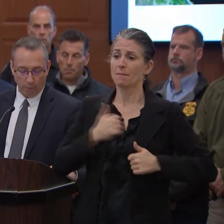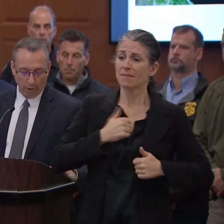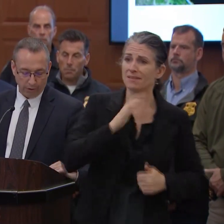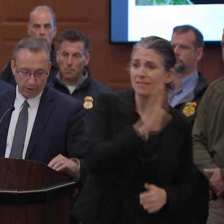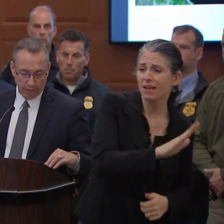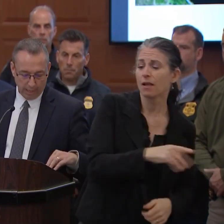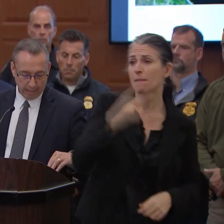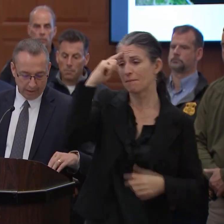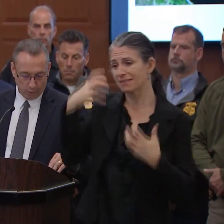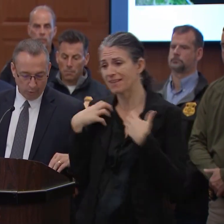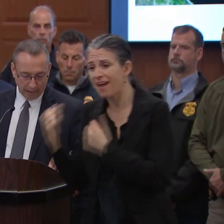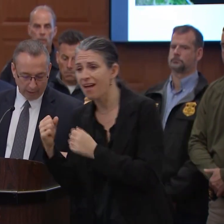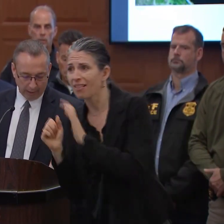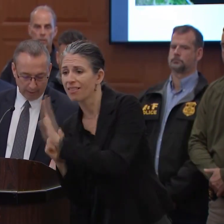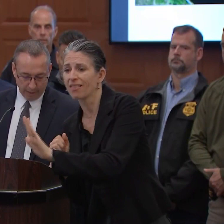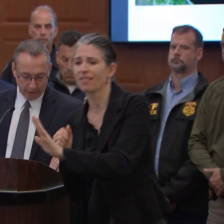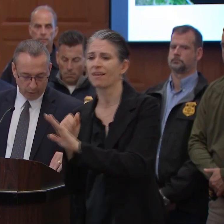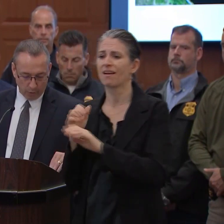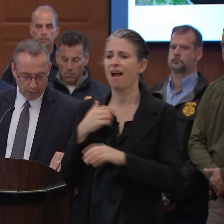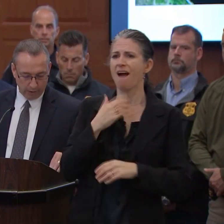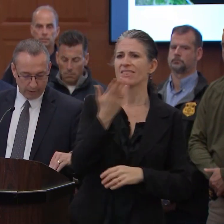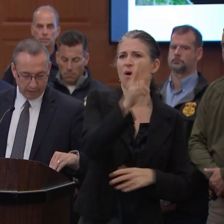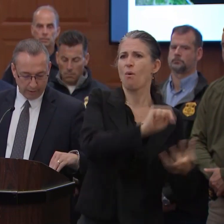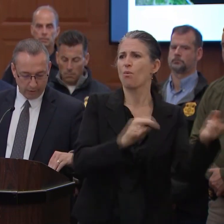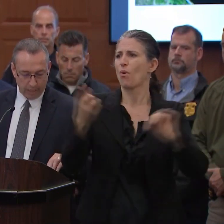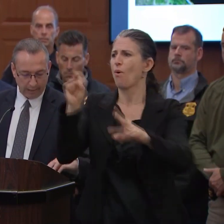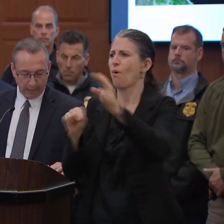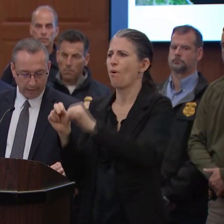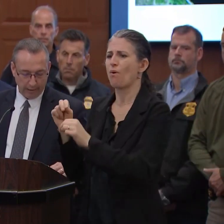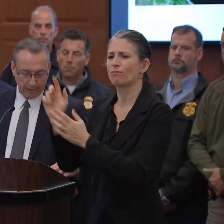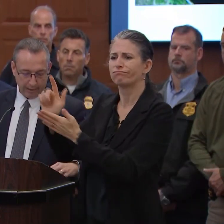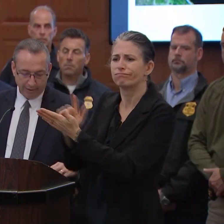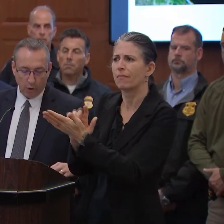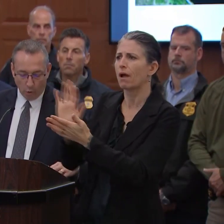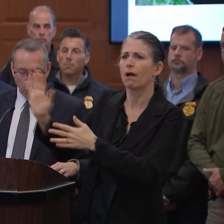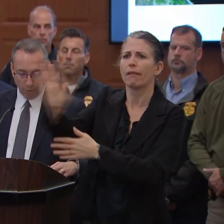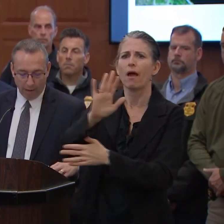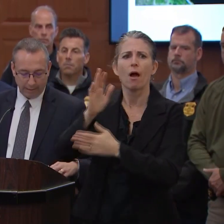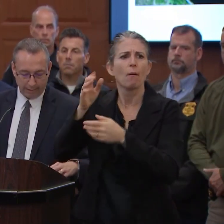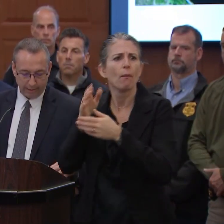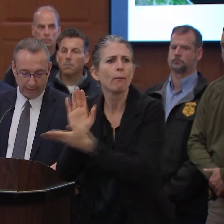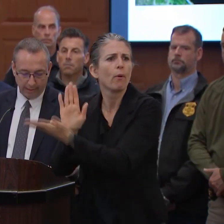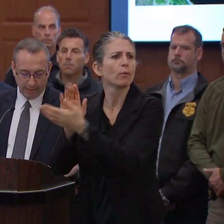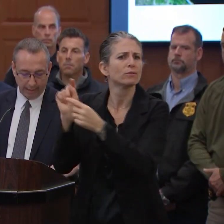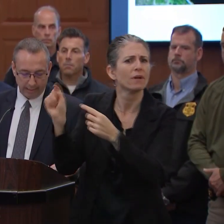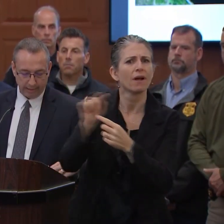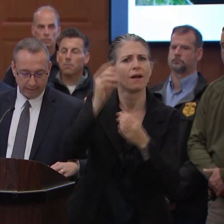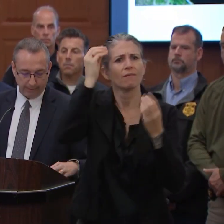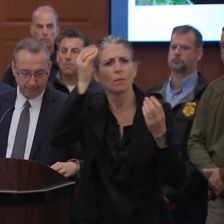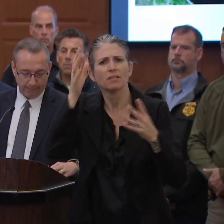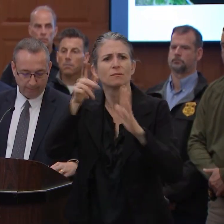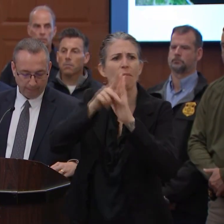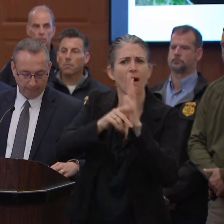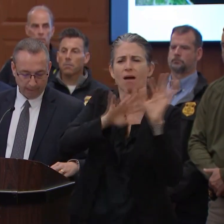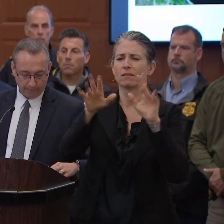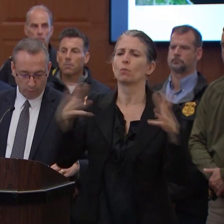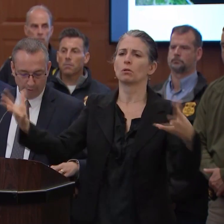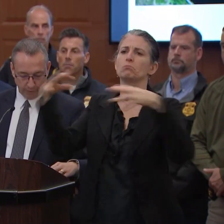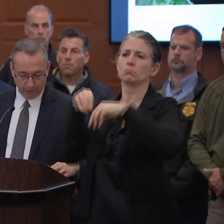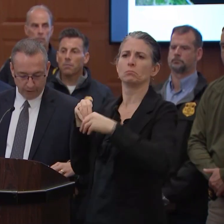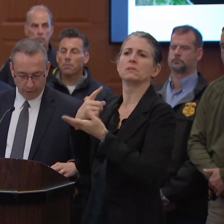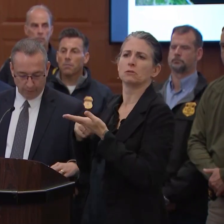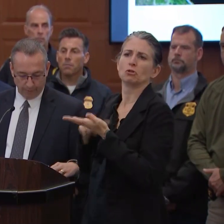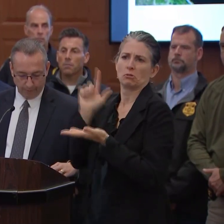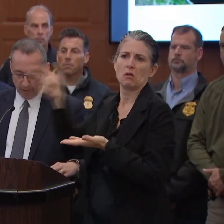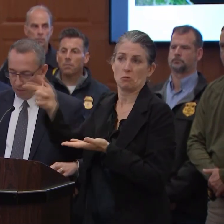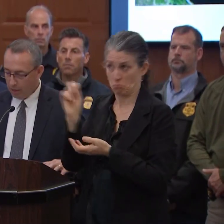own networks to regulate and make sure that they're checking their own processes, and I think that's